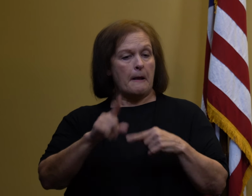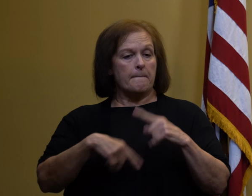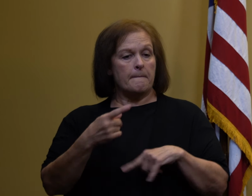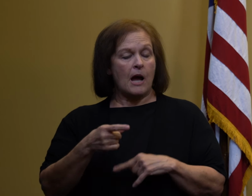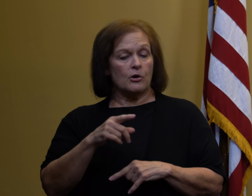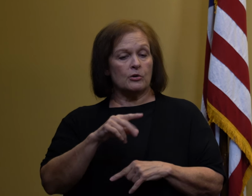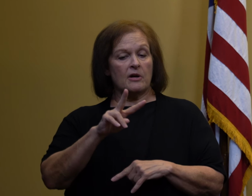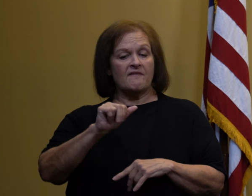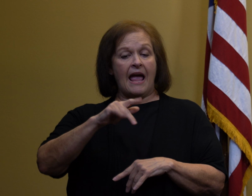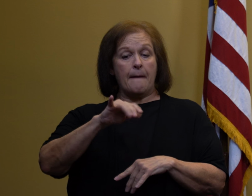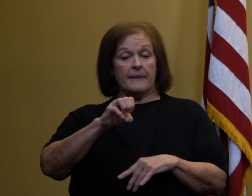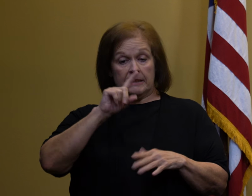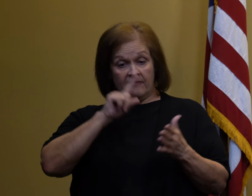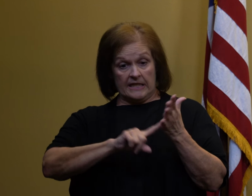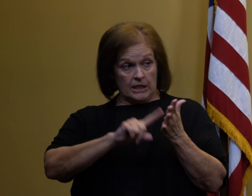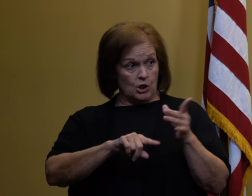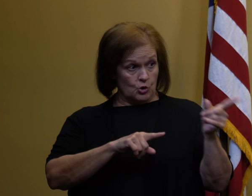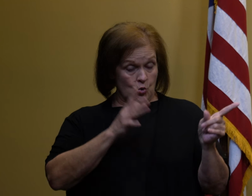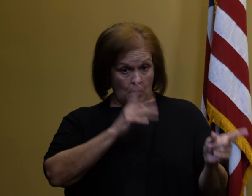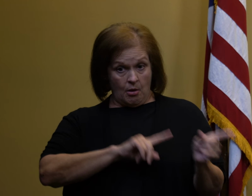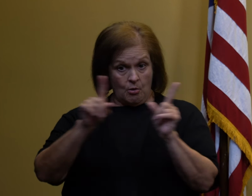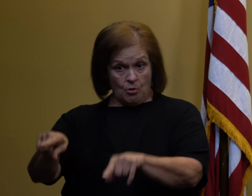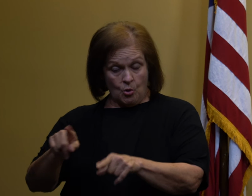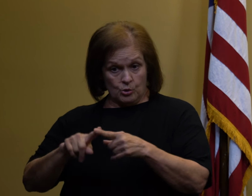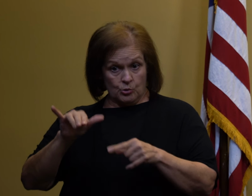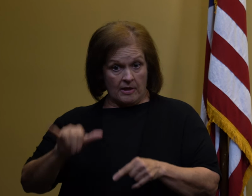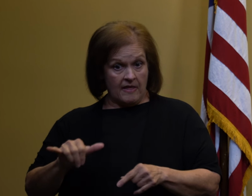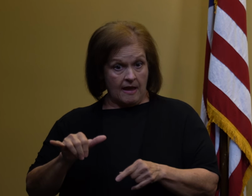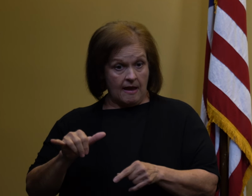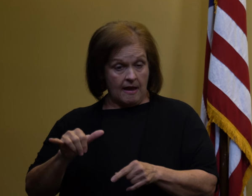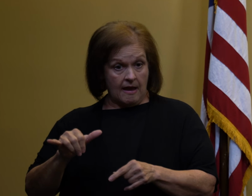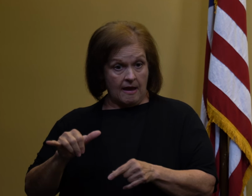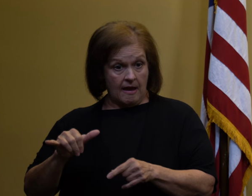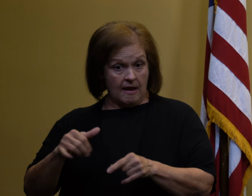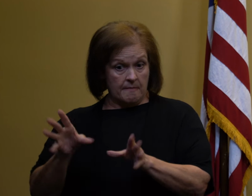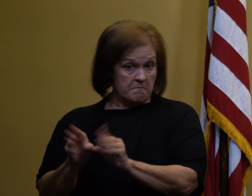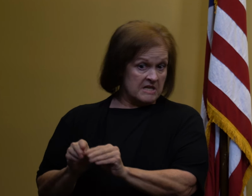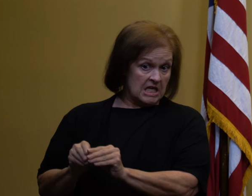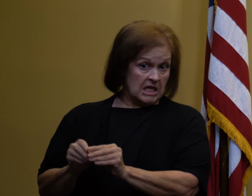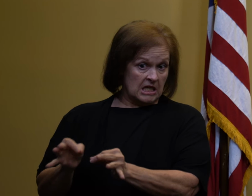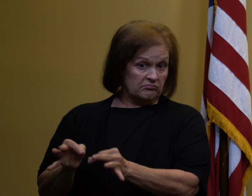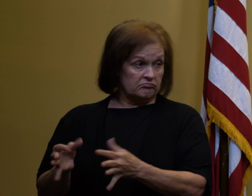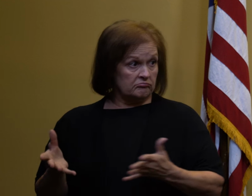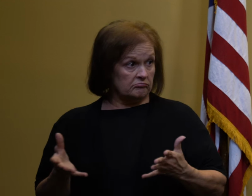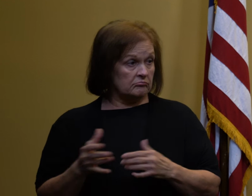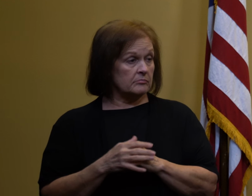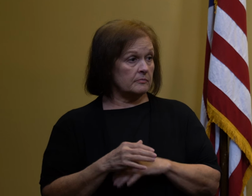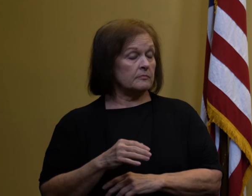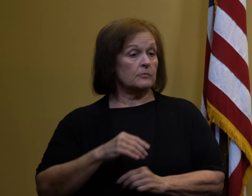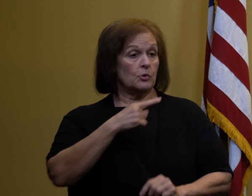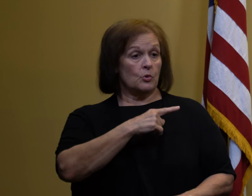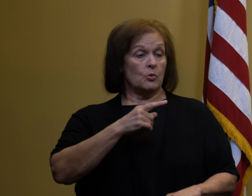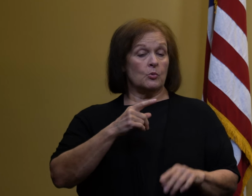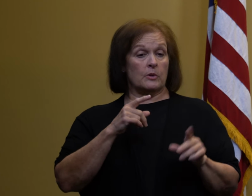investigation. Are you going to be going to that hearing, and what are your thoughts of moving forward? I know the city was trying to stop it previously. Sure. So as it